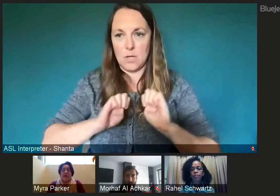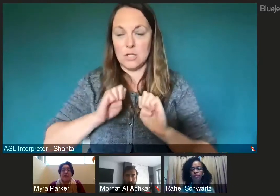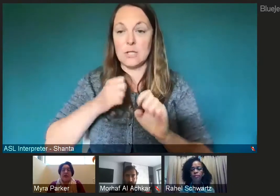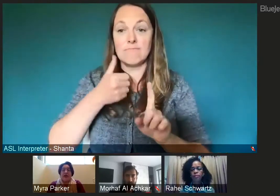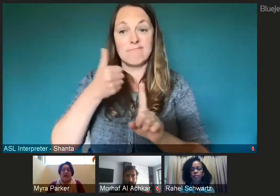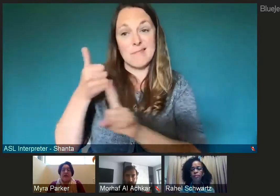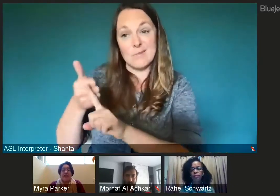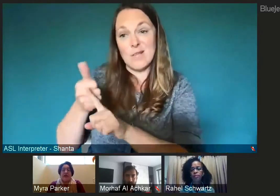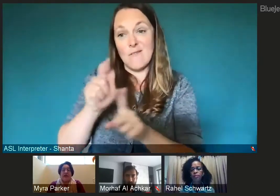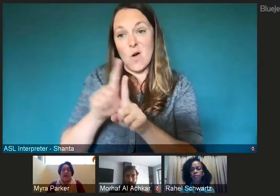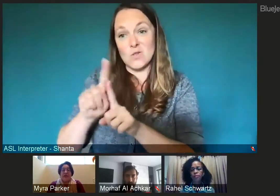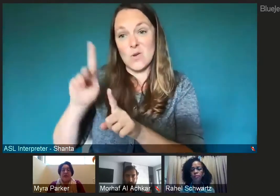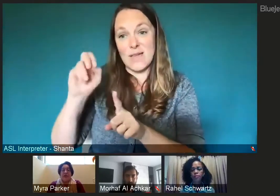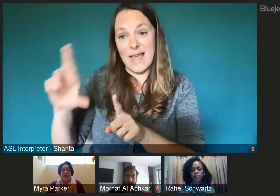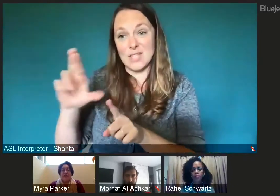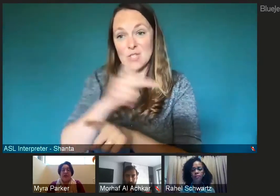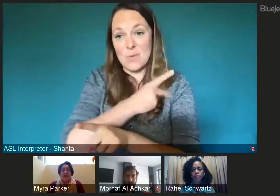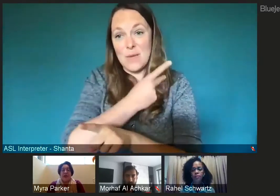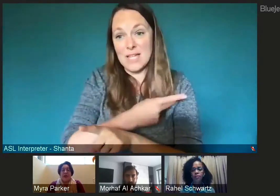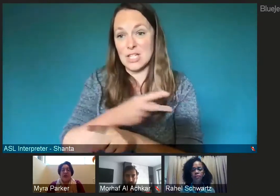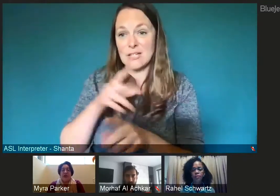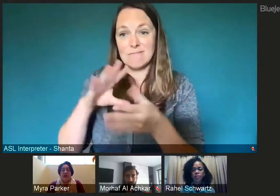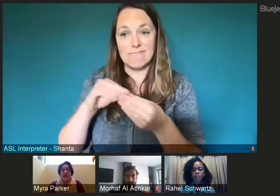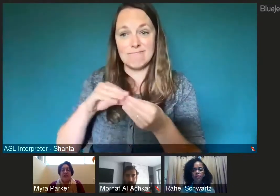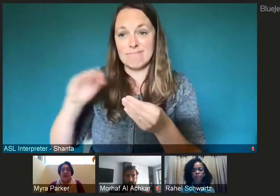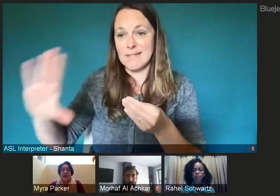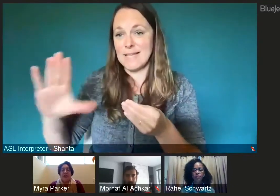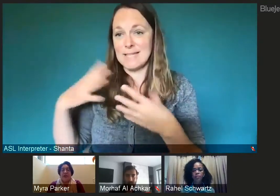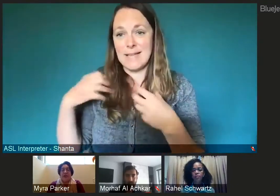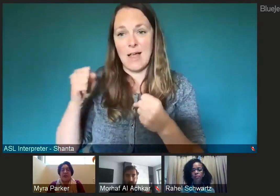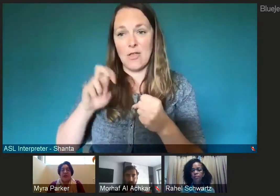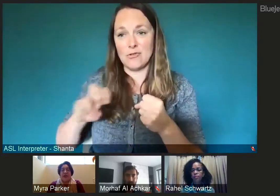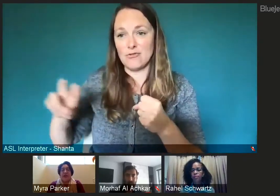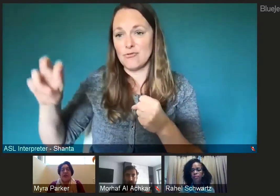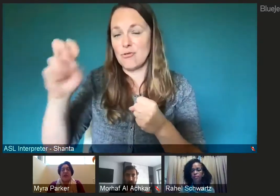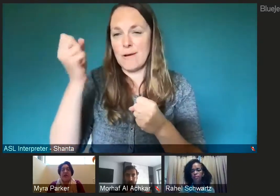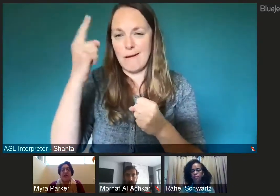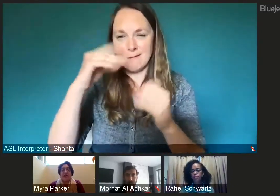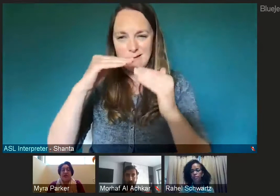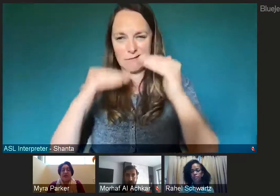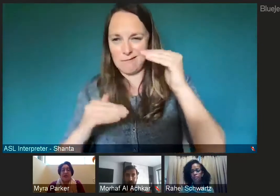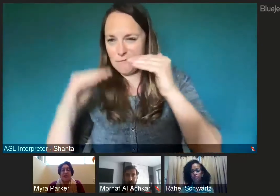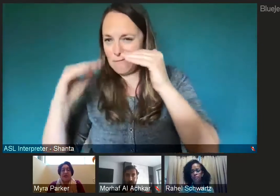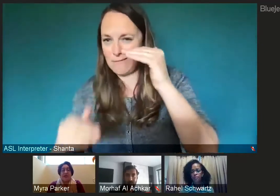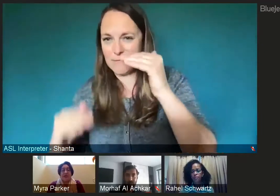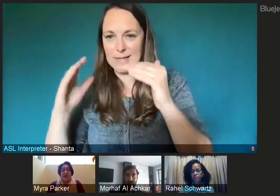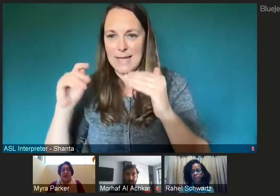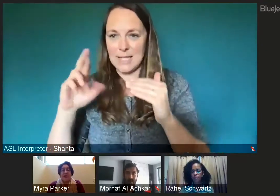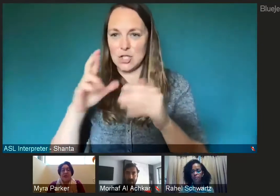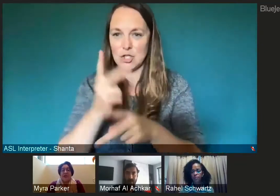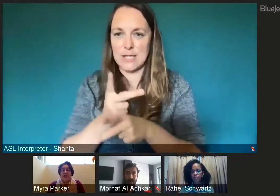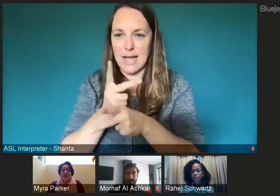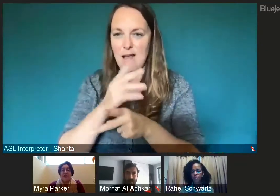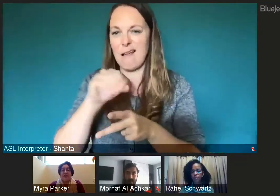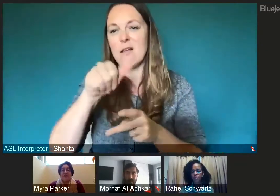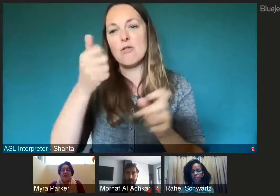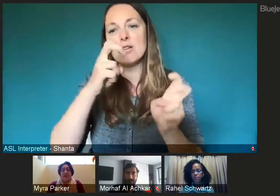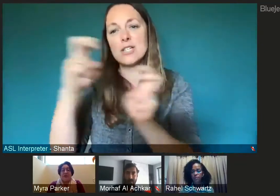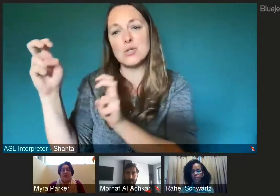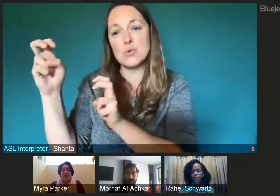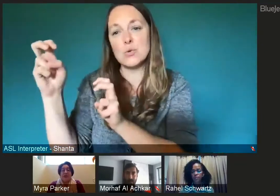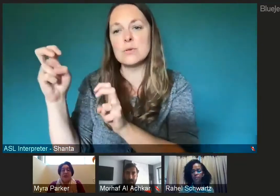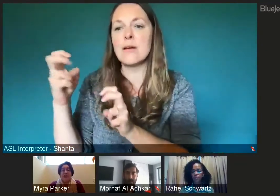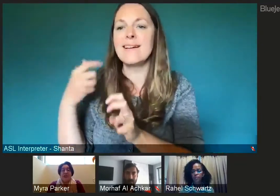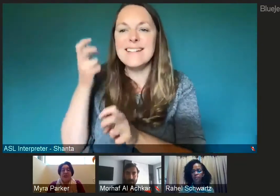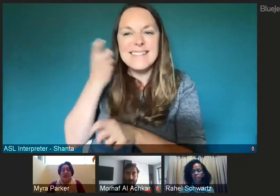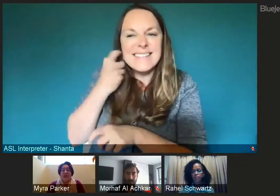own story of his health journey to bring a greater understanding of the gaps in cancer care and other issues. We heard some of his music